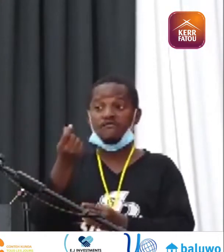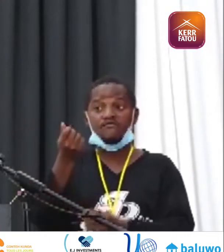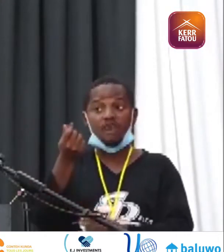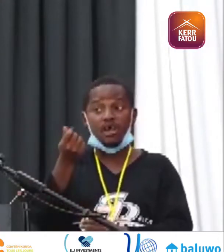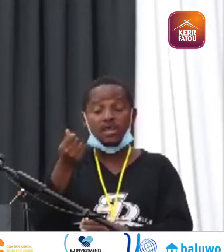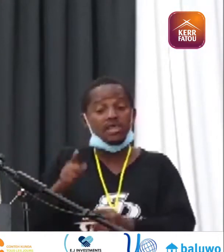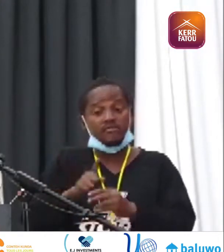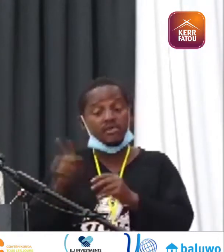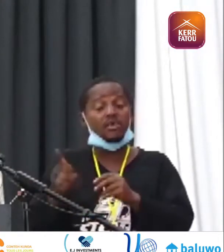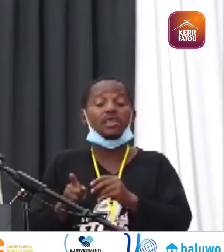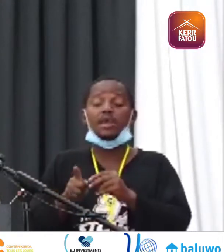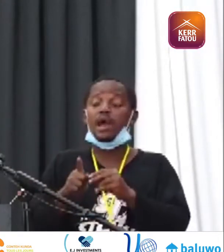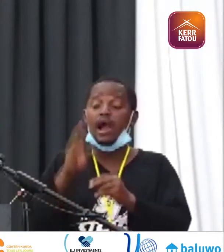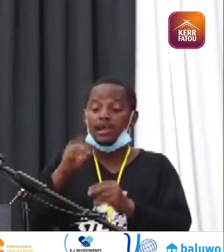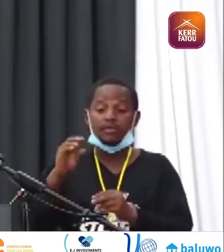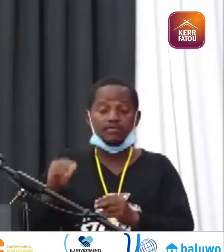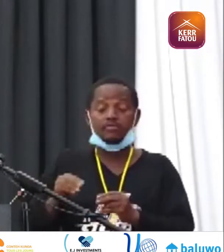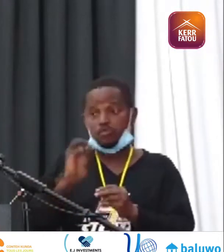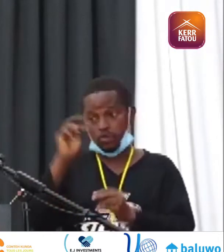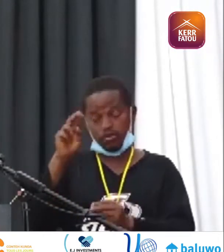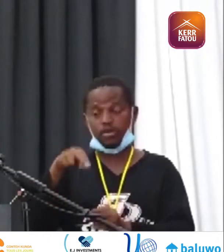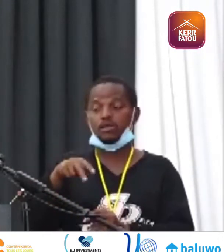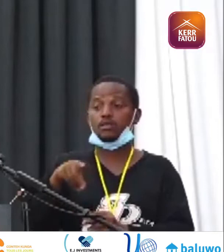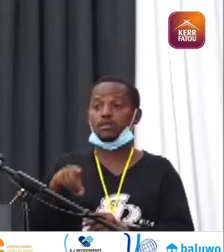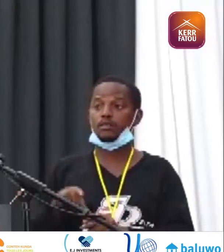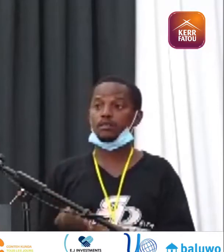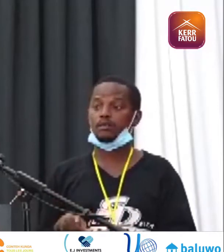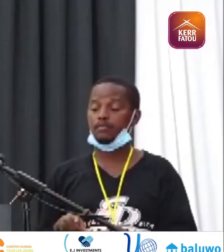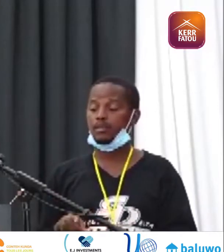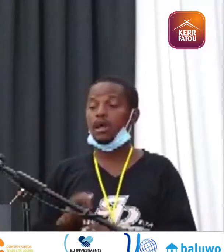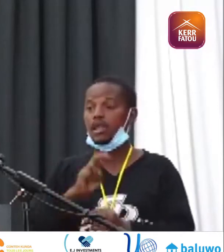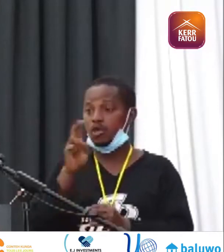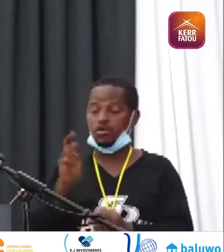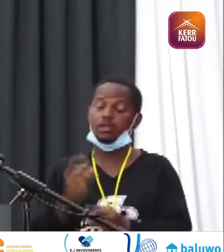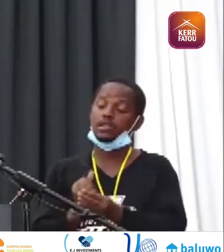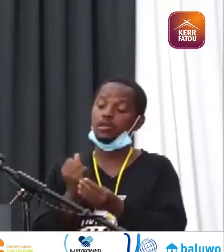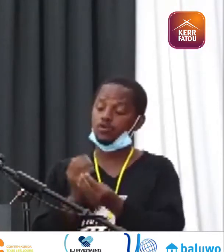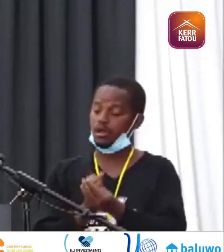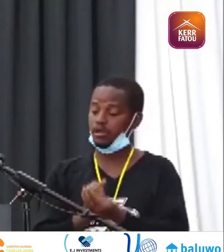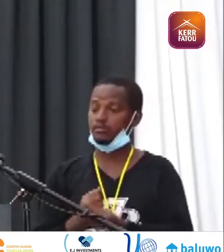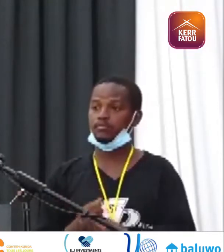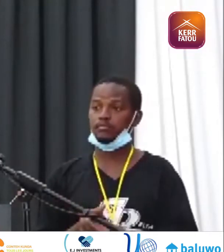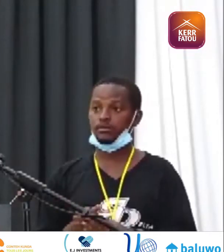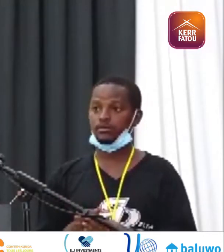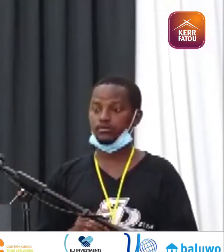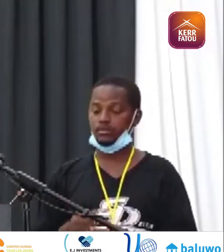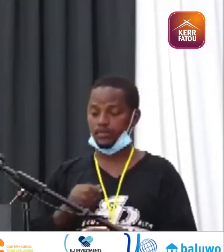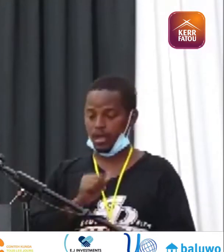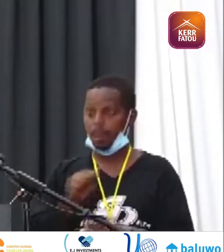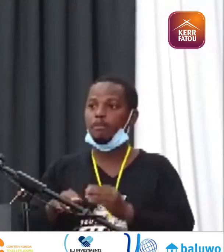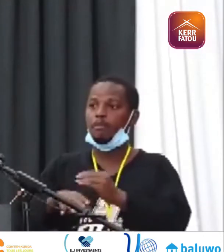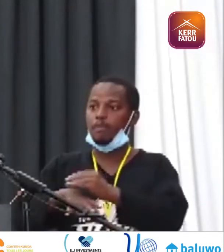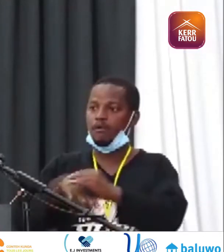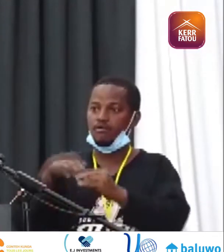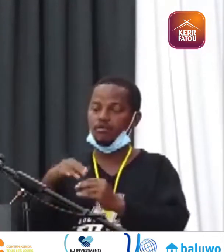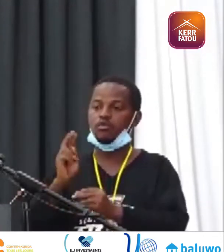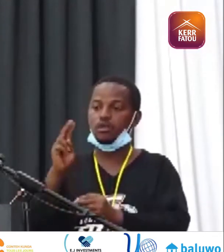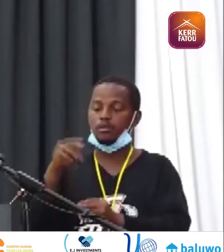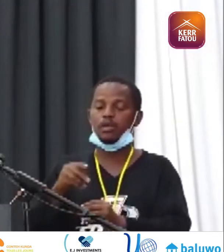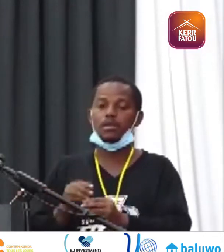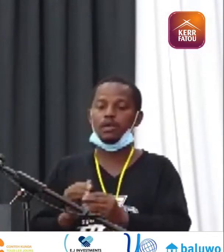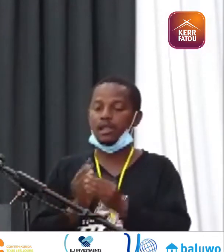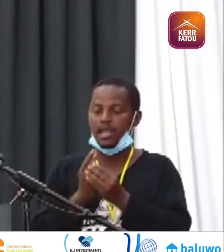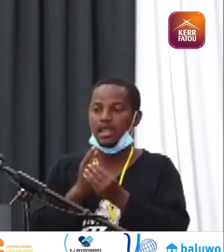financing various party activities. As National Treasurer, and on behalf of our UDP